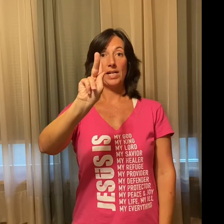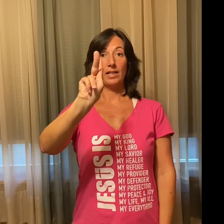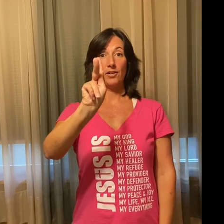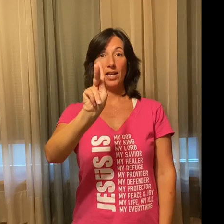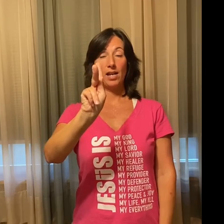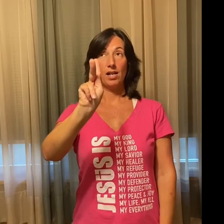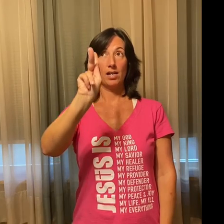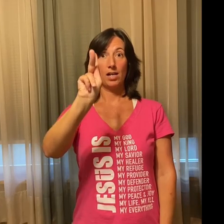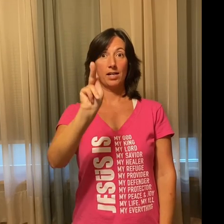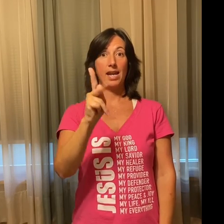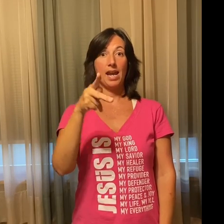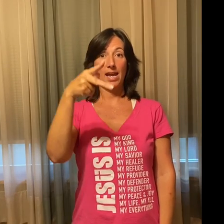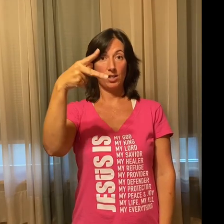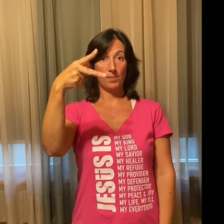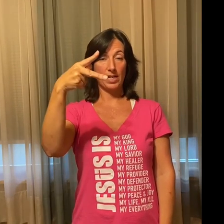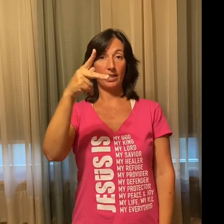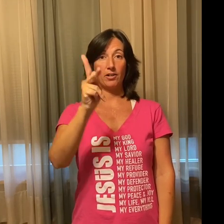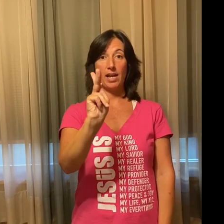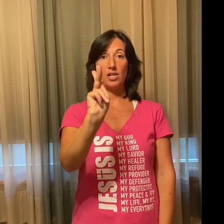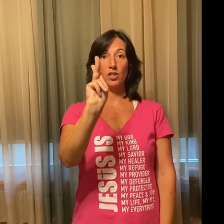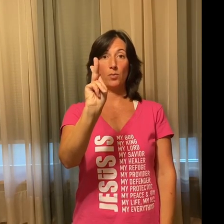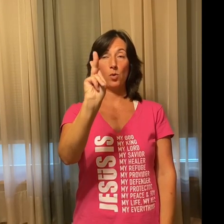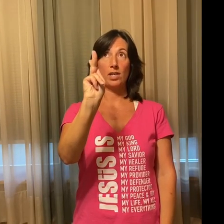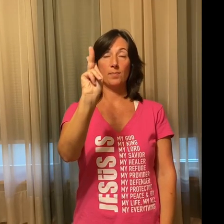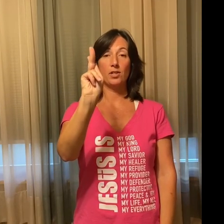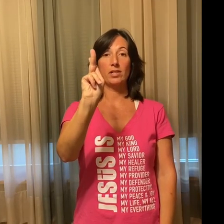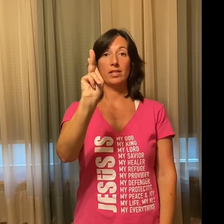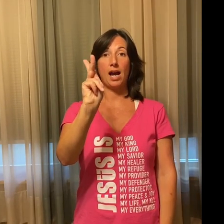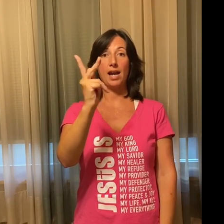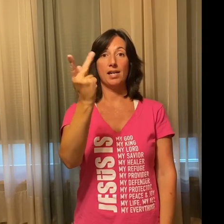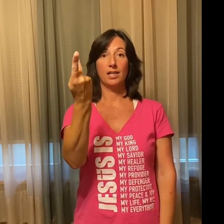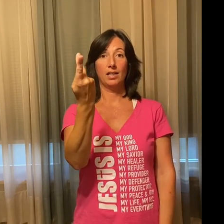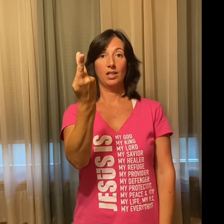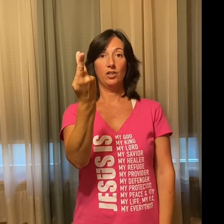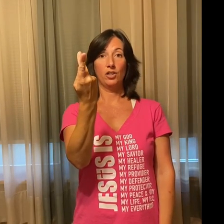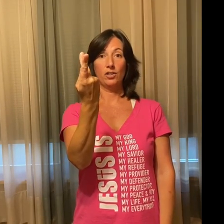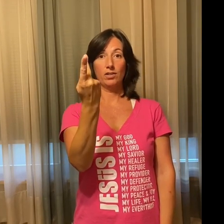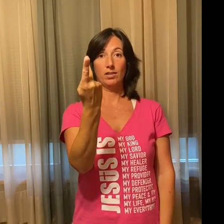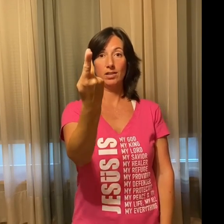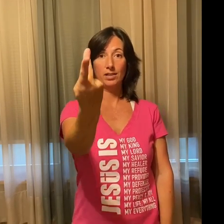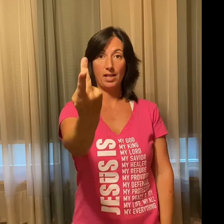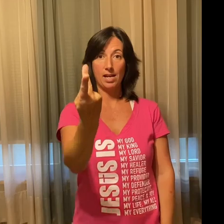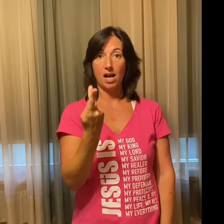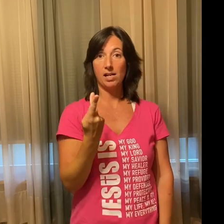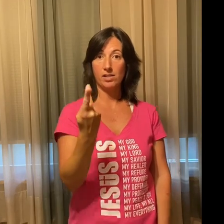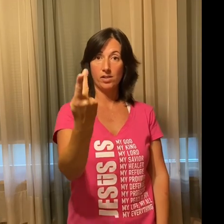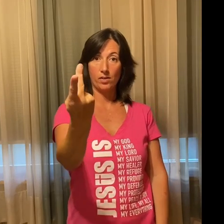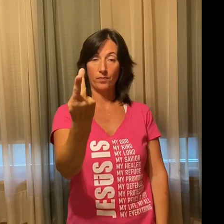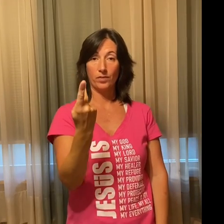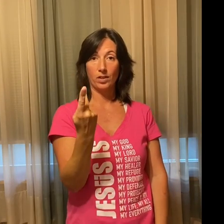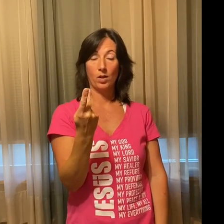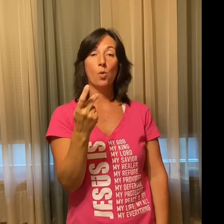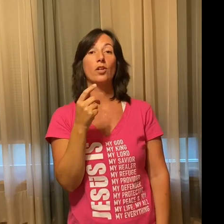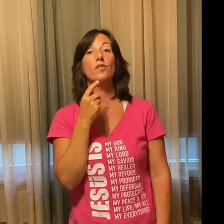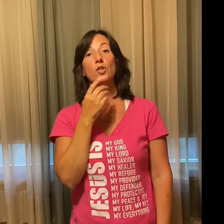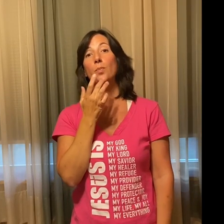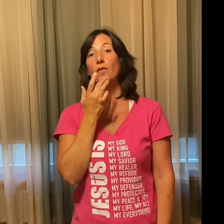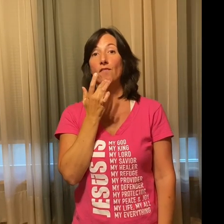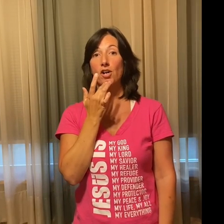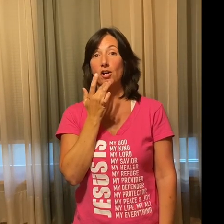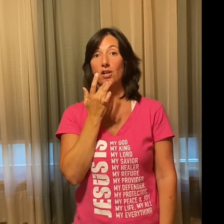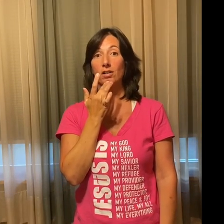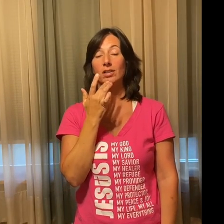You're going to make a letter K. You're going to make a letter K and you're going to point it up to the sky. You're going to say us, or if